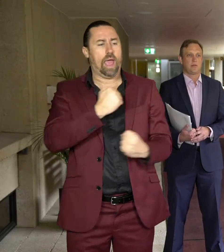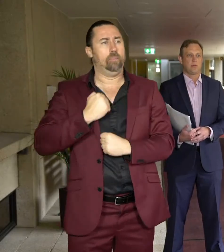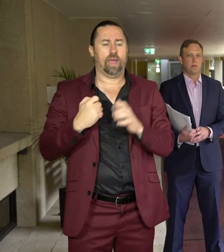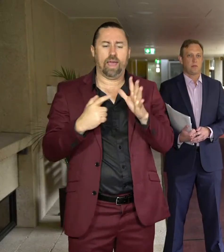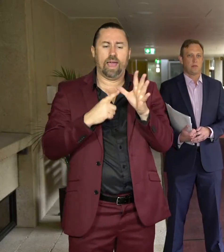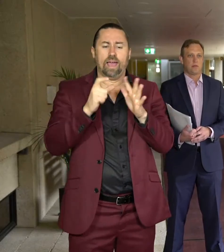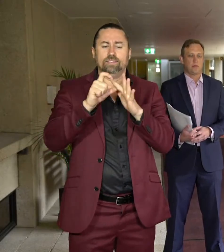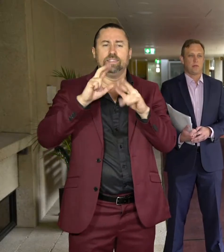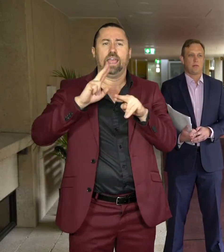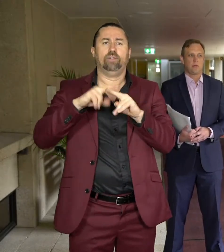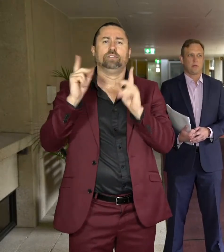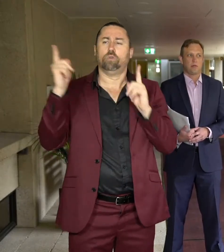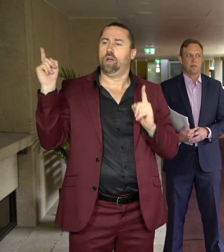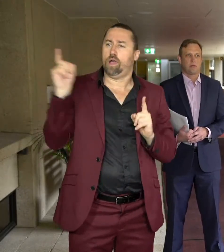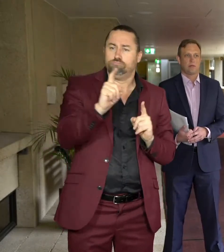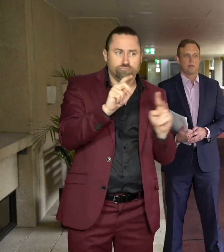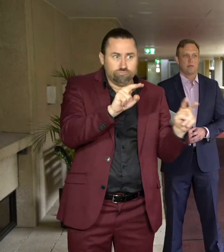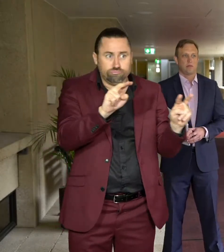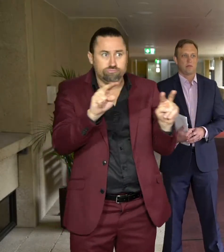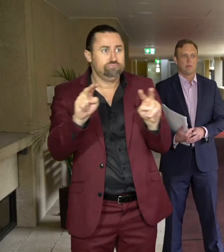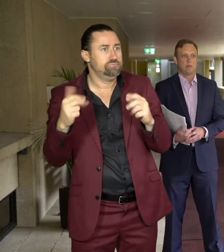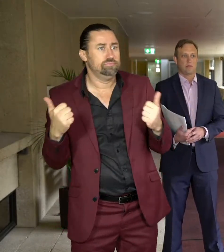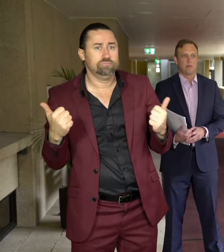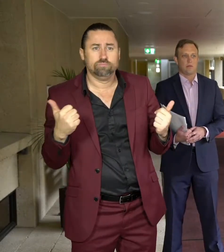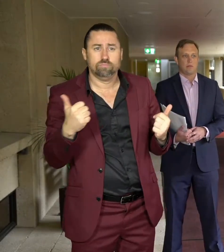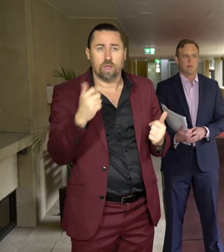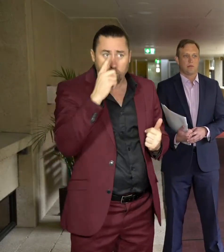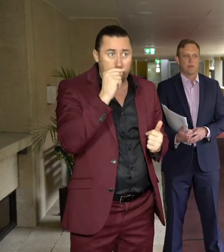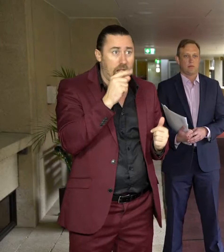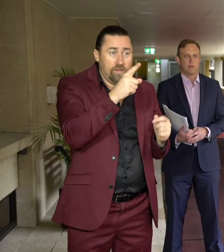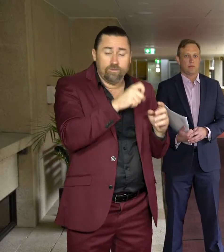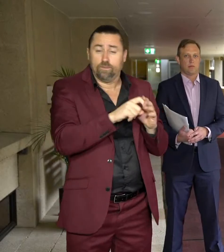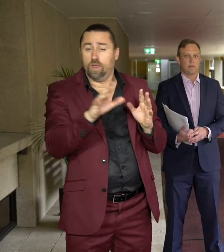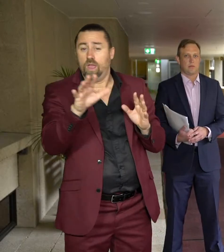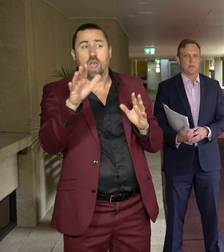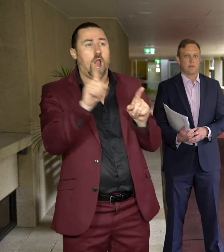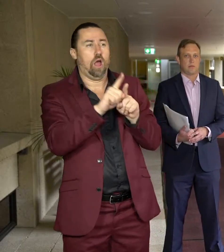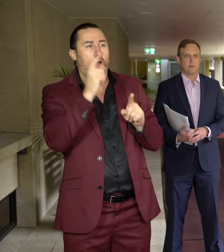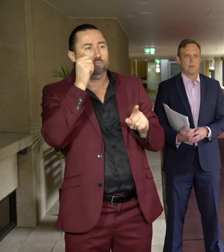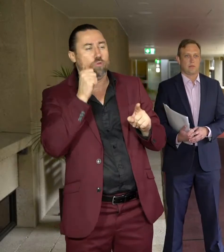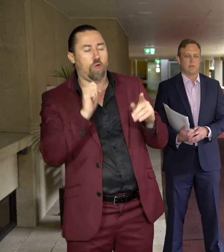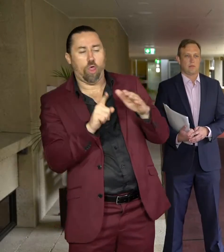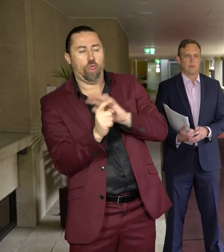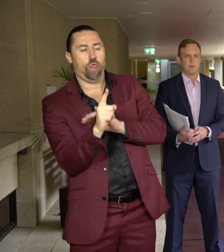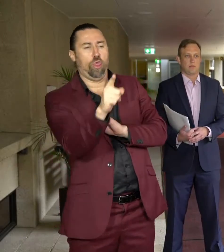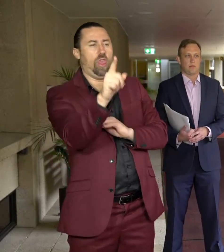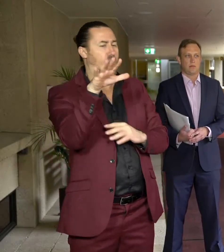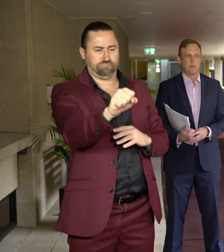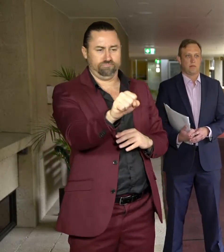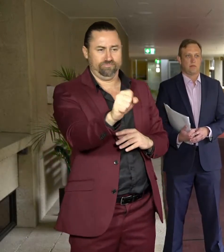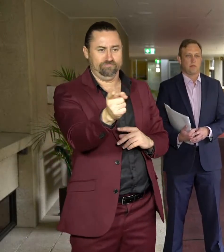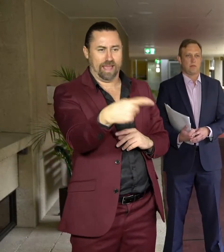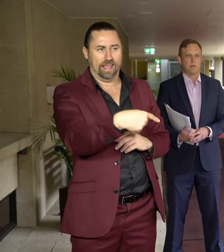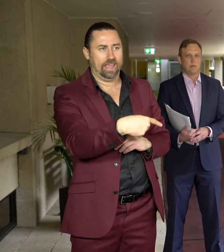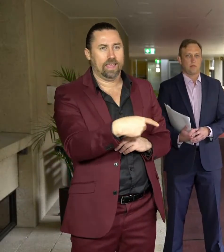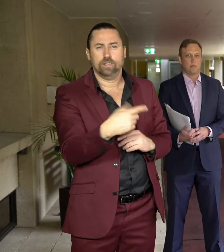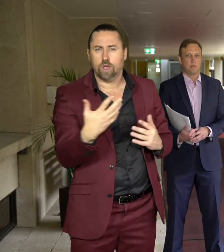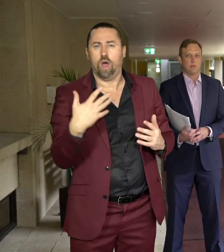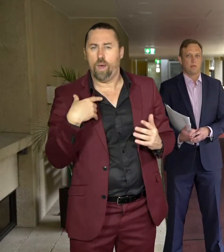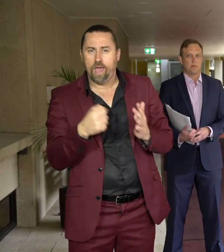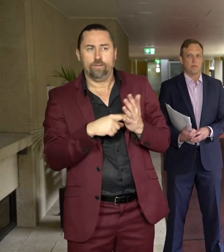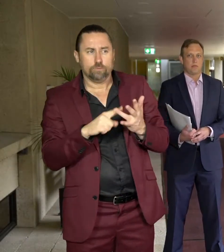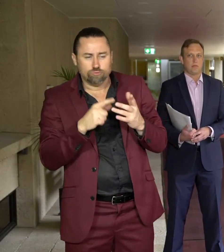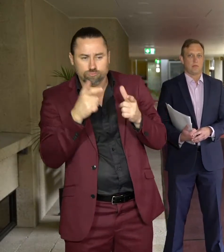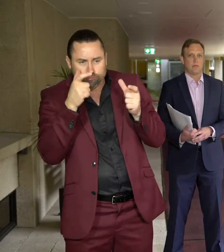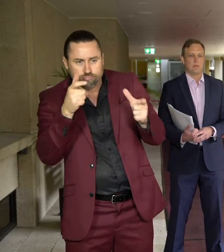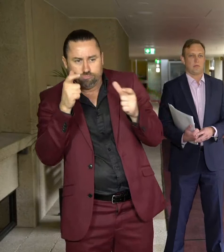and We've had people leave those facilities, but they've been found very quickly. So similarly, systems would have to be put in